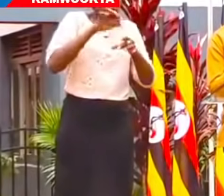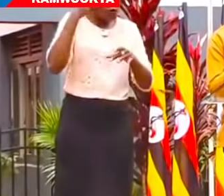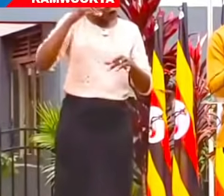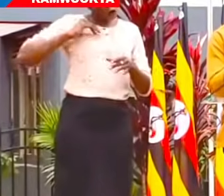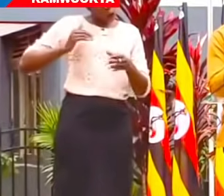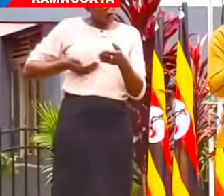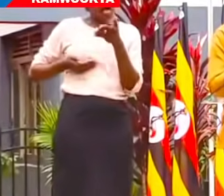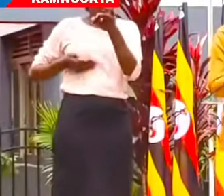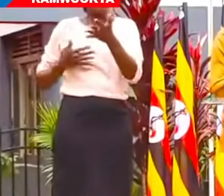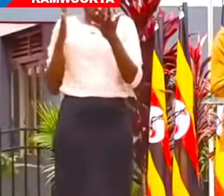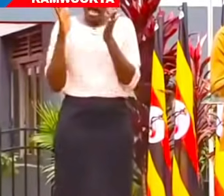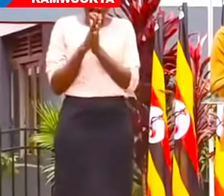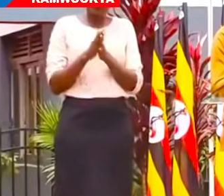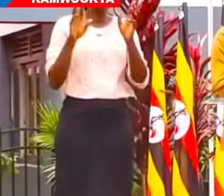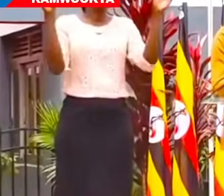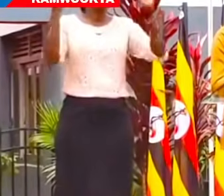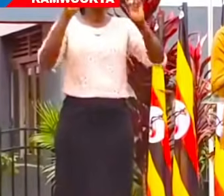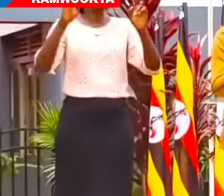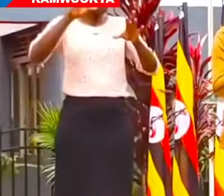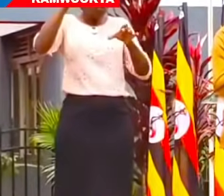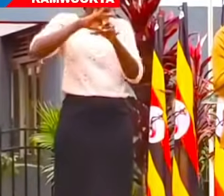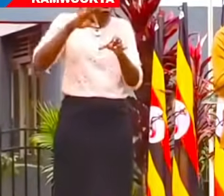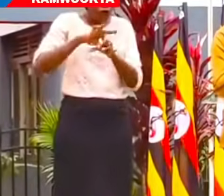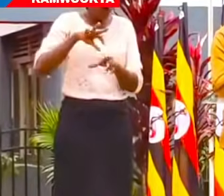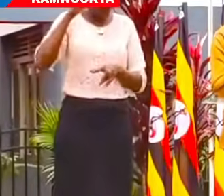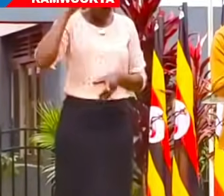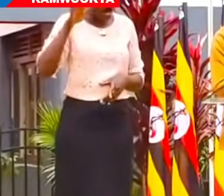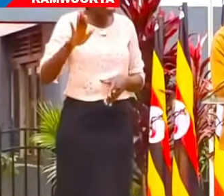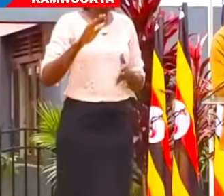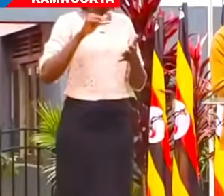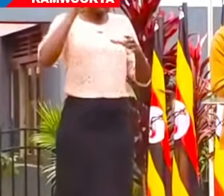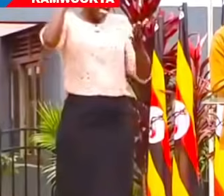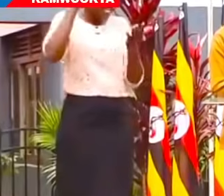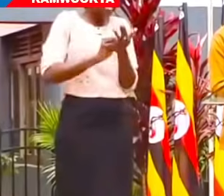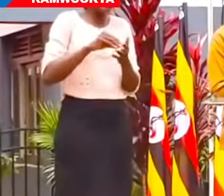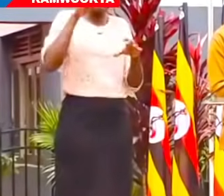to vote for her again, this time in an even more overwhelming manner.